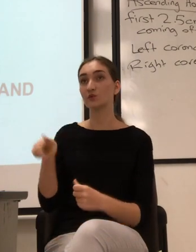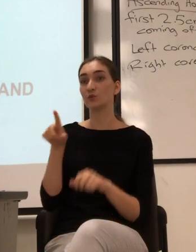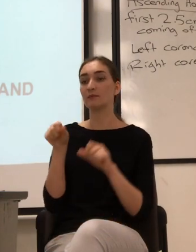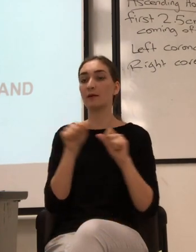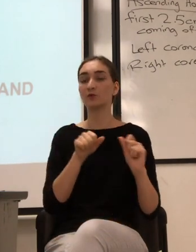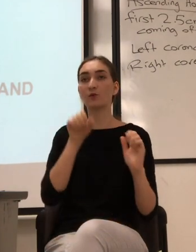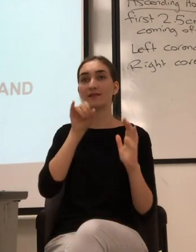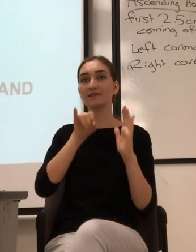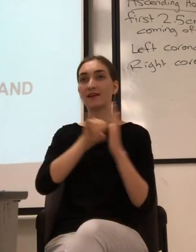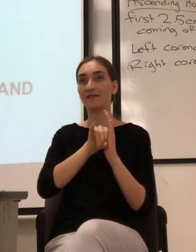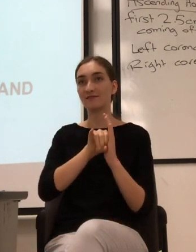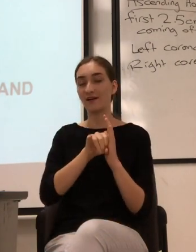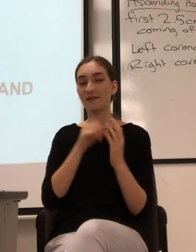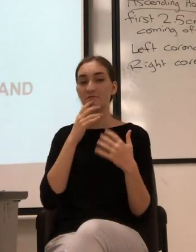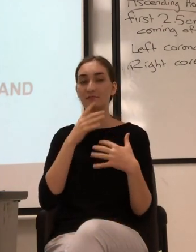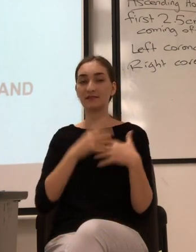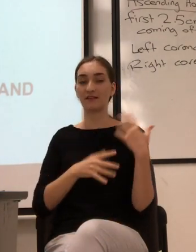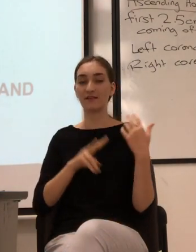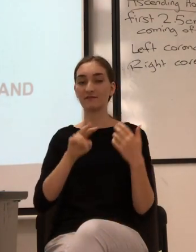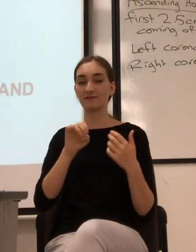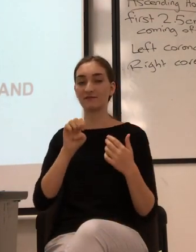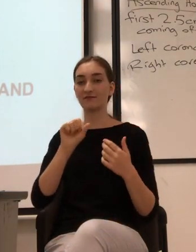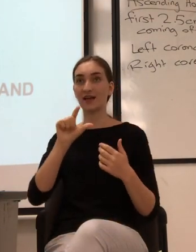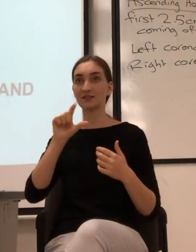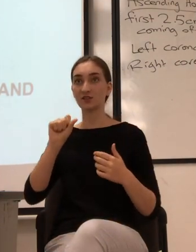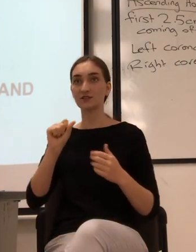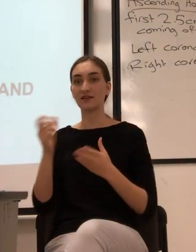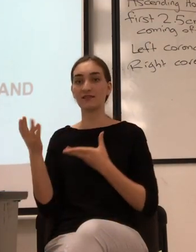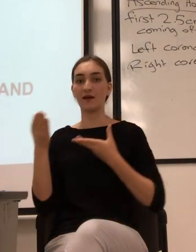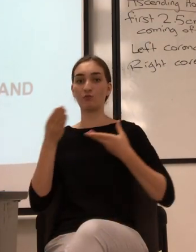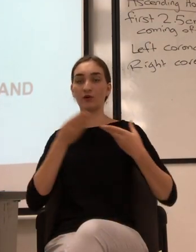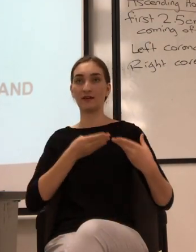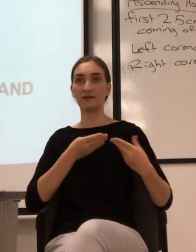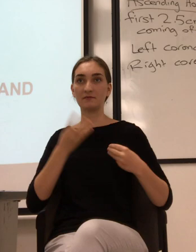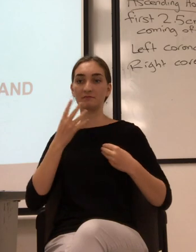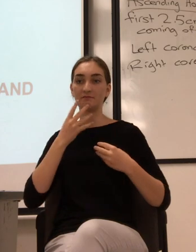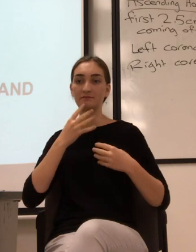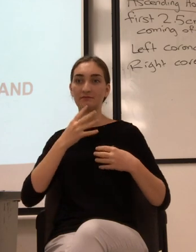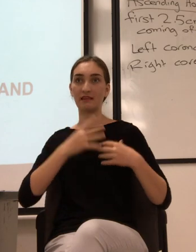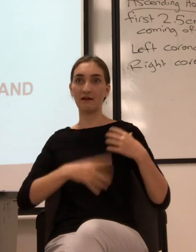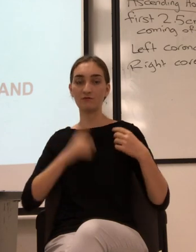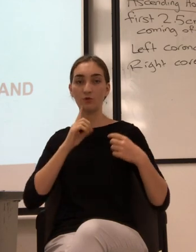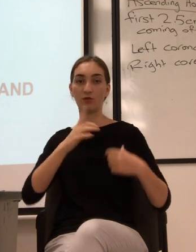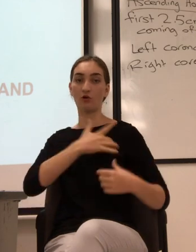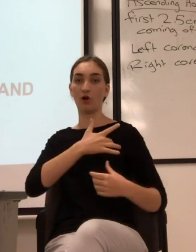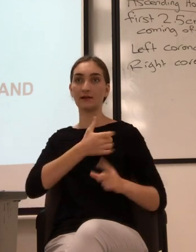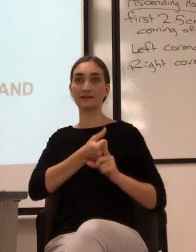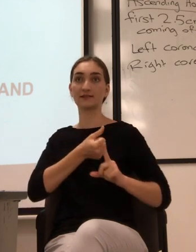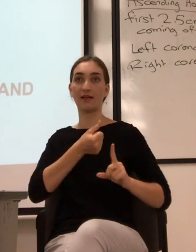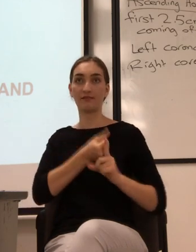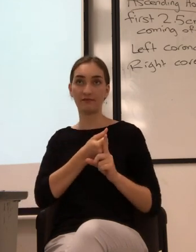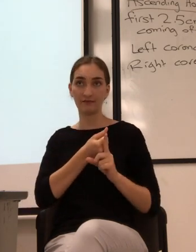blood vessels that supply blood to the heart itself, the coronary arteries. Coronary means crown.